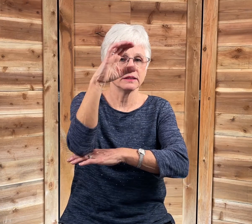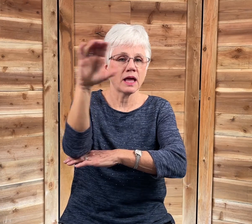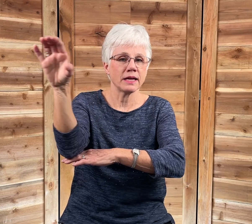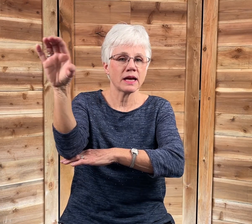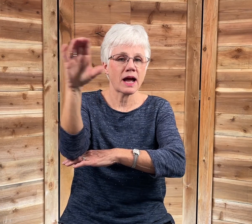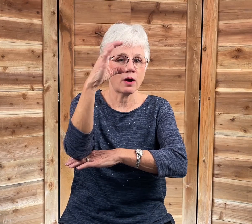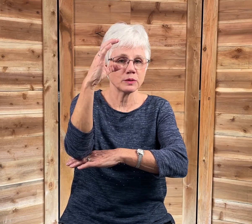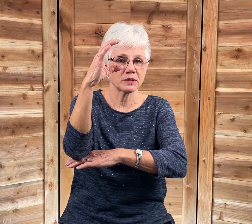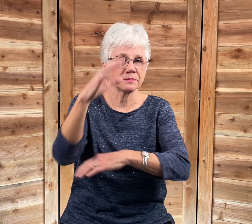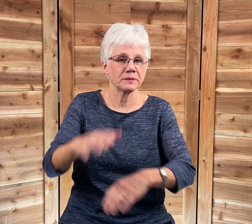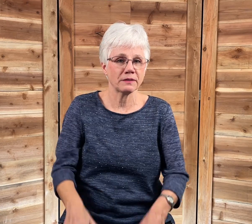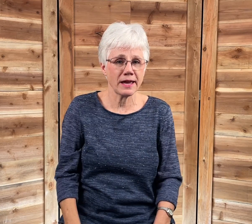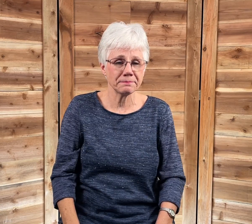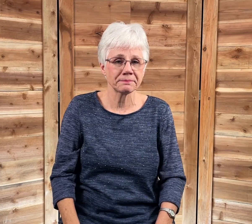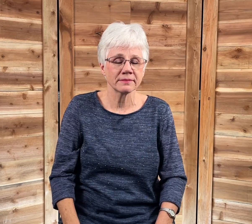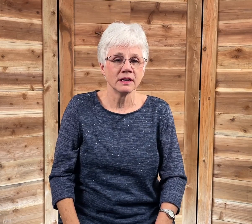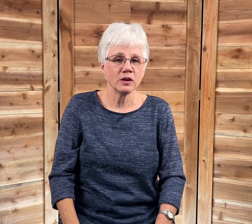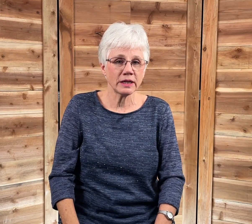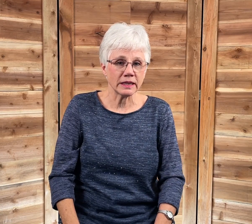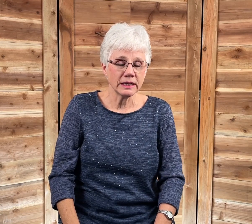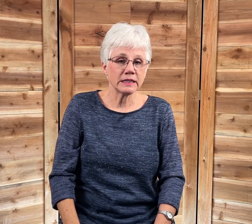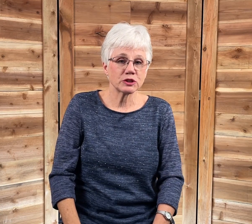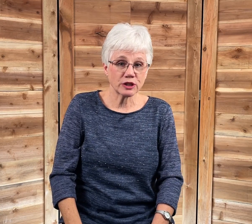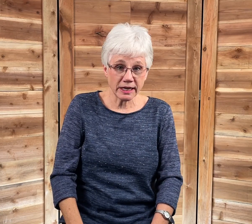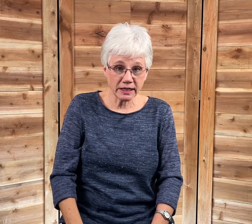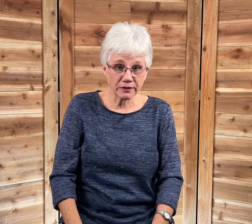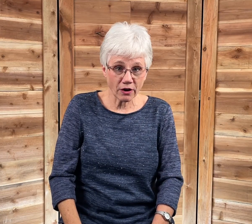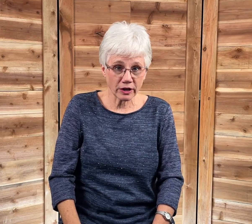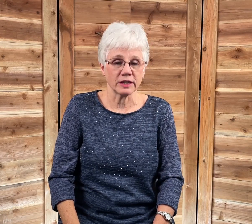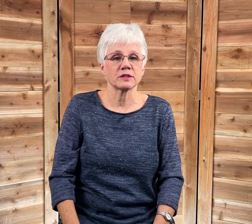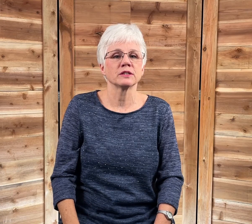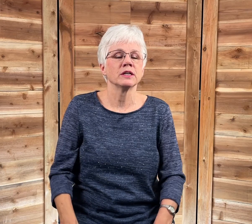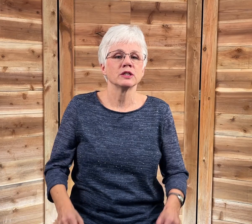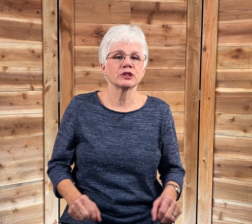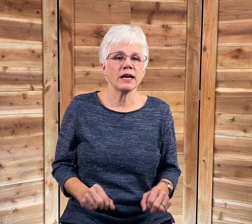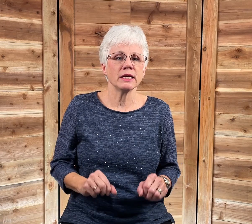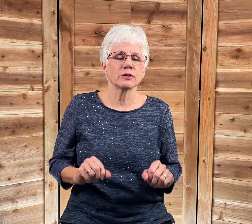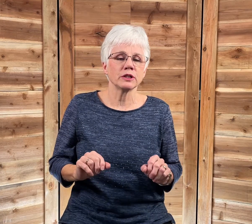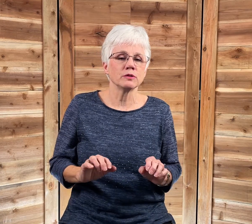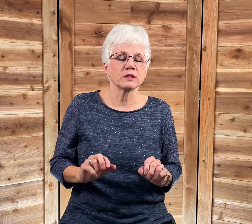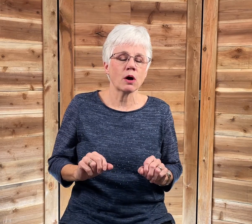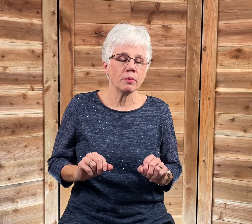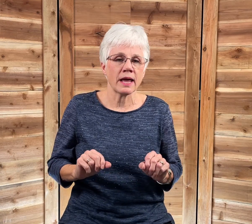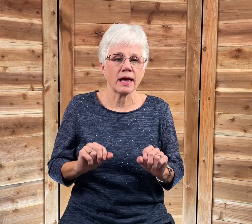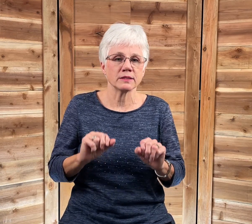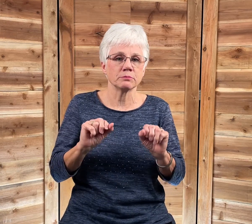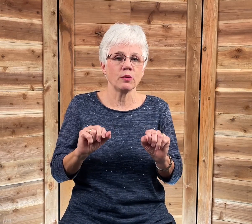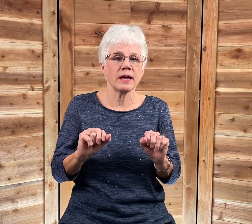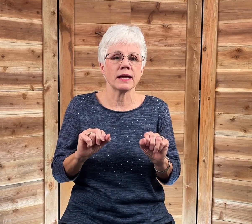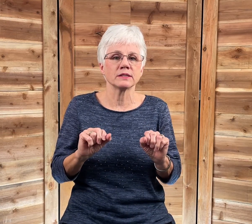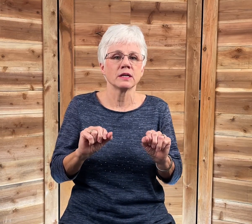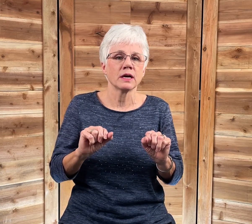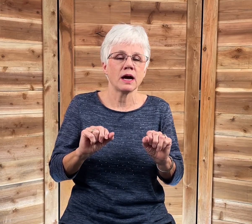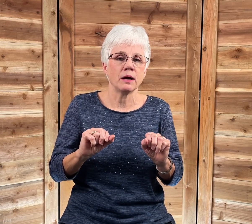My lighthouse. Got that? Okay, it's shining in the darkness. Shining, you're going to use some open hands,